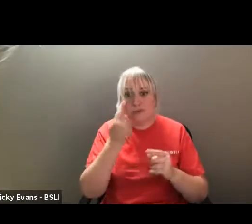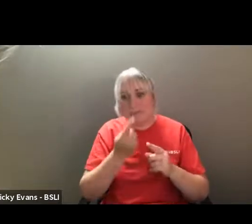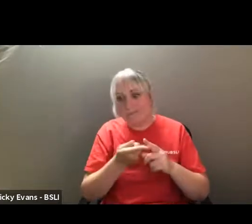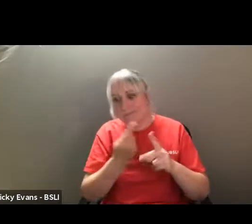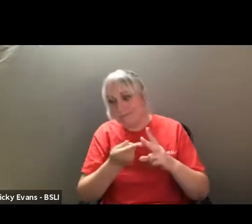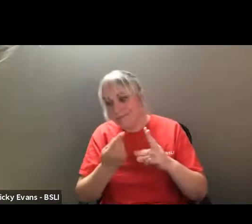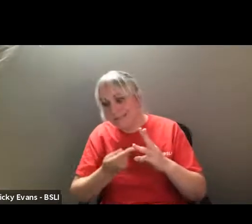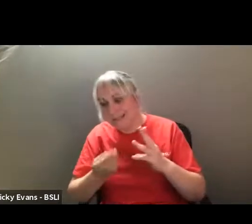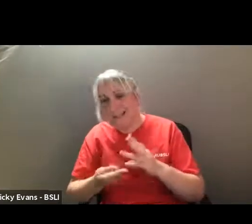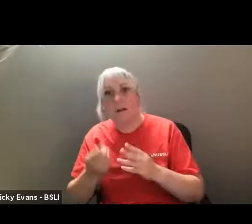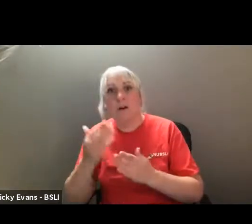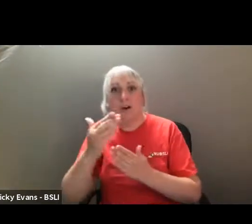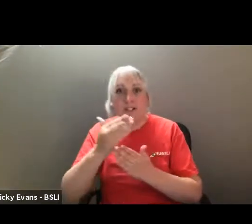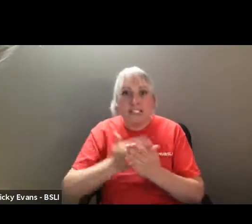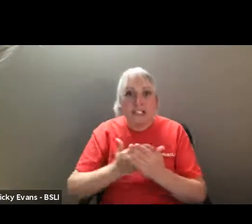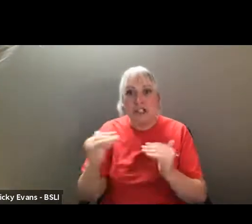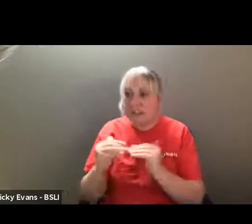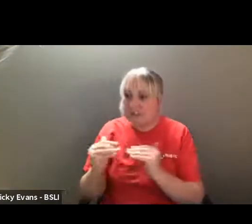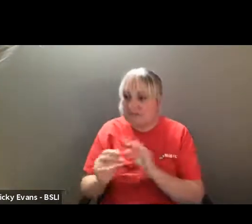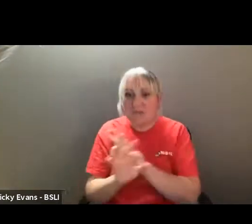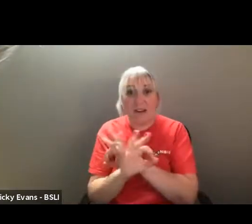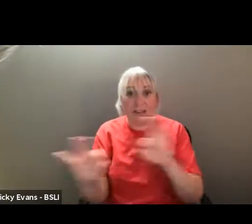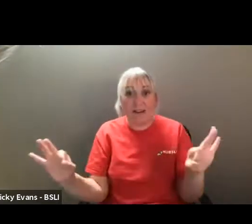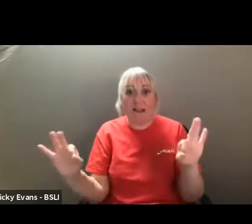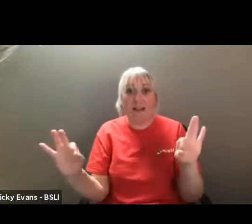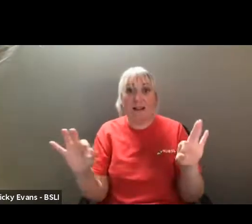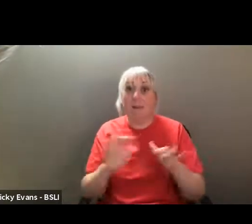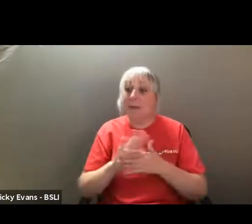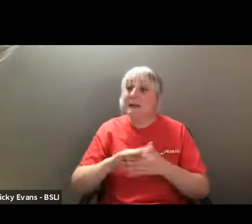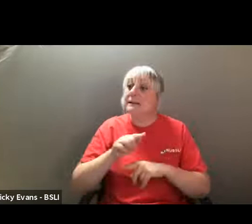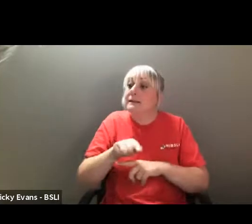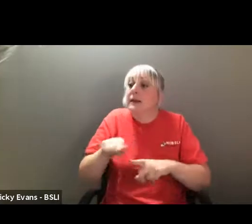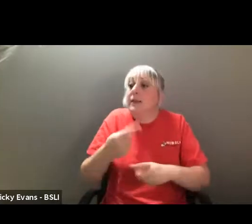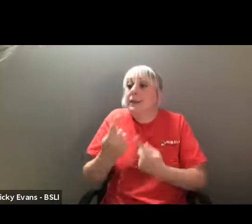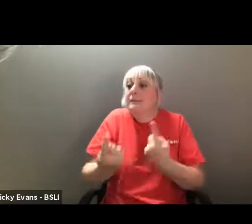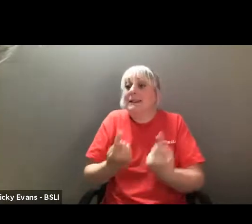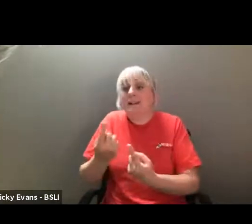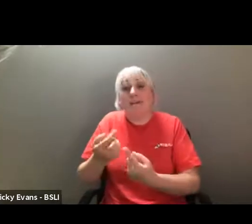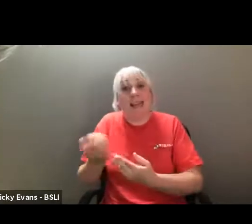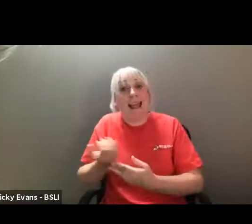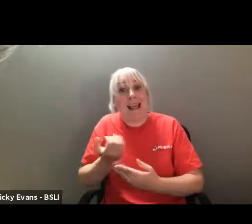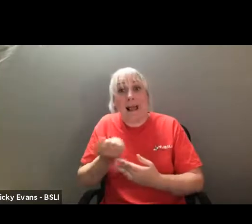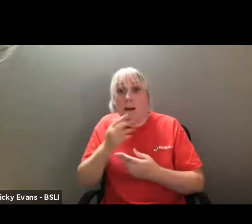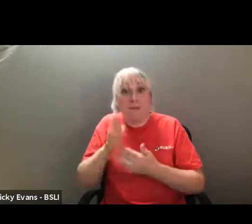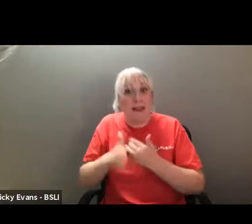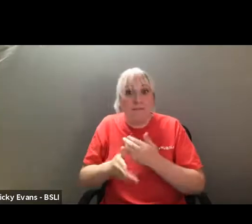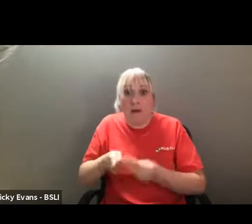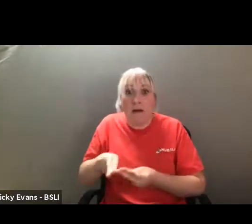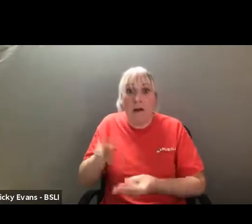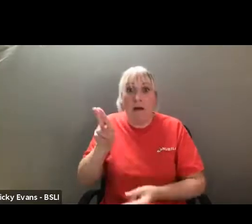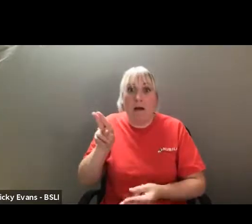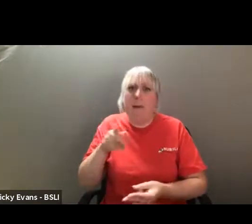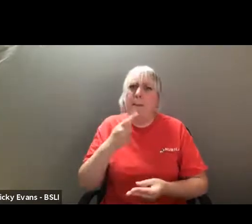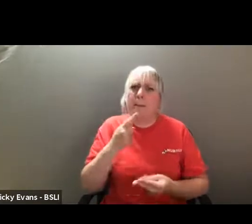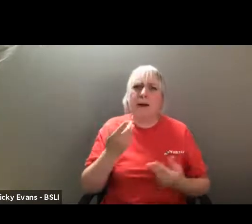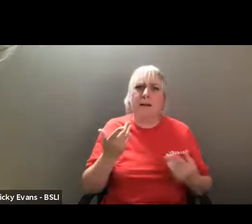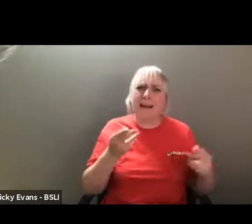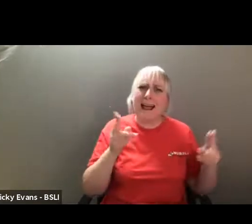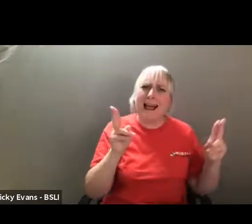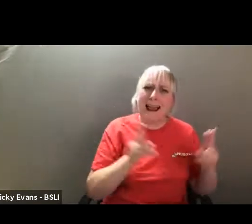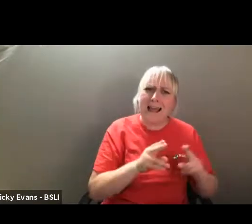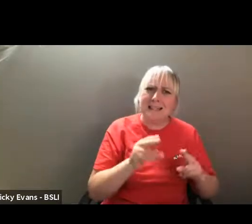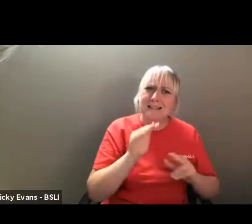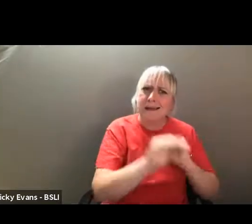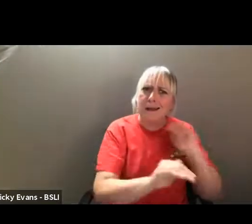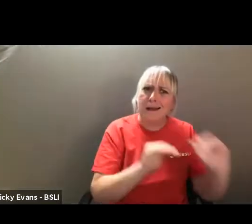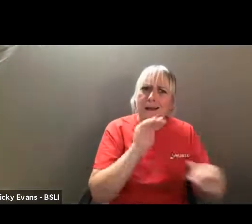though they didn't take up work, and even though their money didn't go up, their income didn't go up, the fact that they just had less